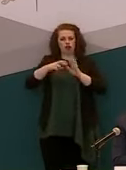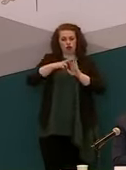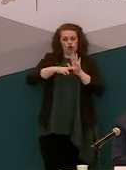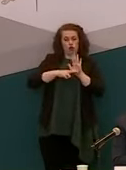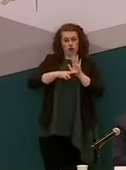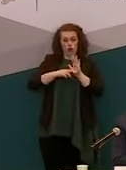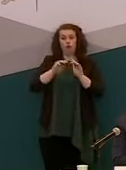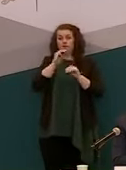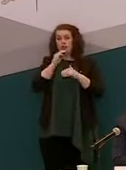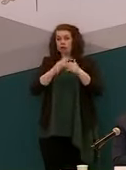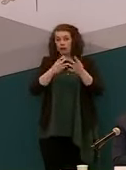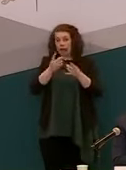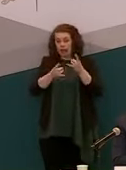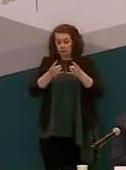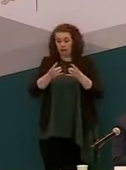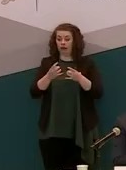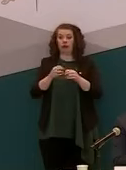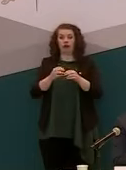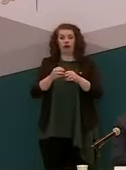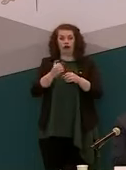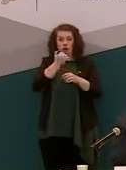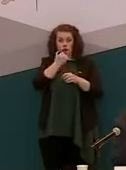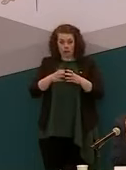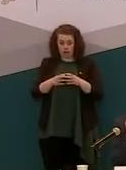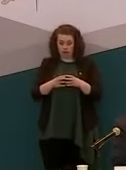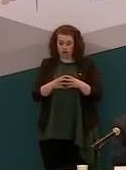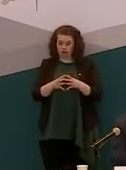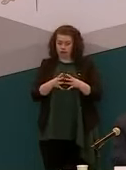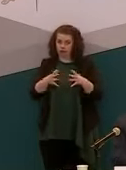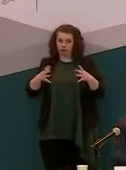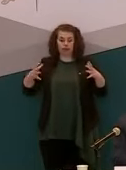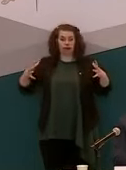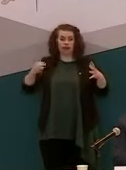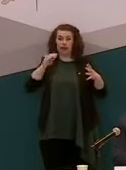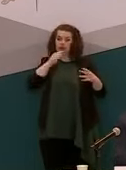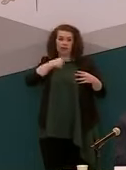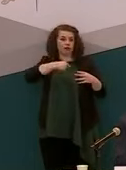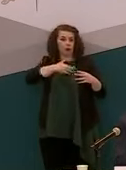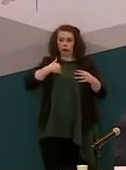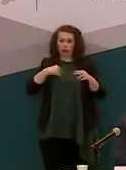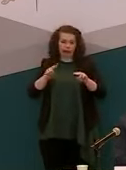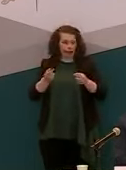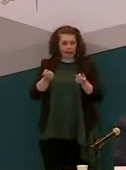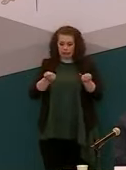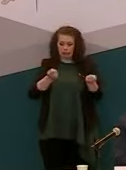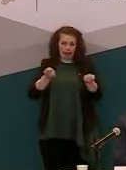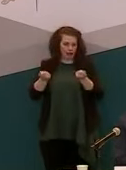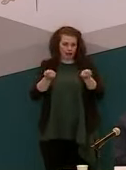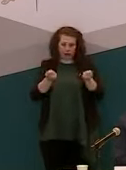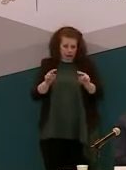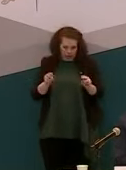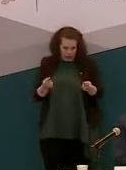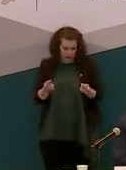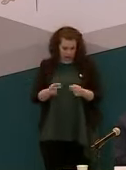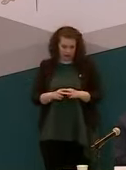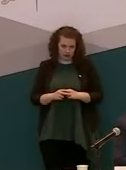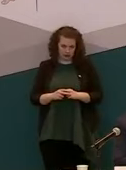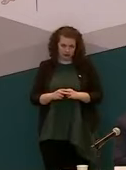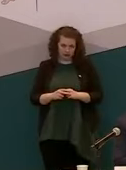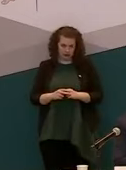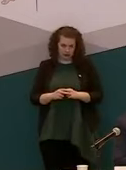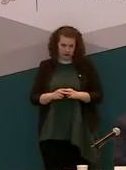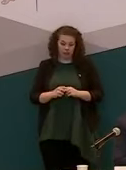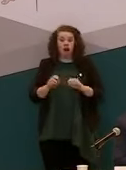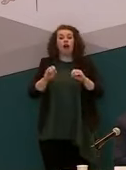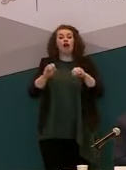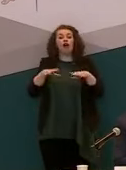sudden and almost certainly unmanageable spike on disease. Now, you clearly wouldn't leave the relaxed measures